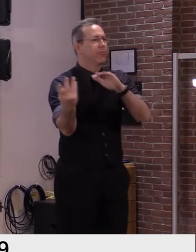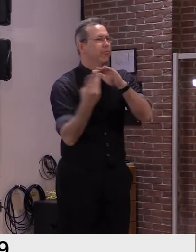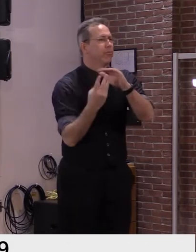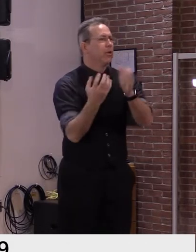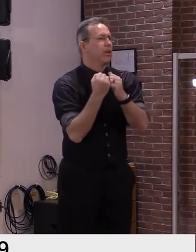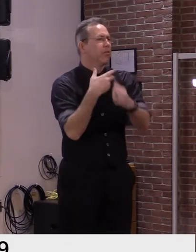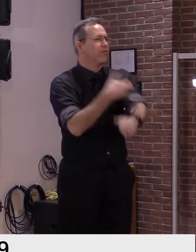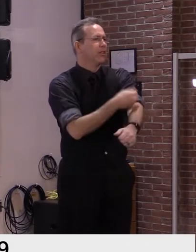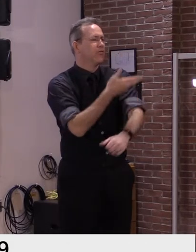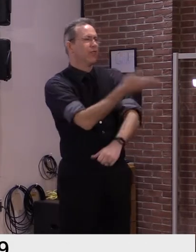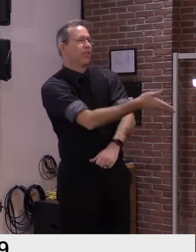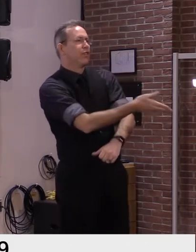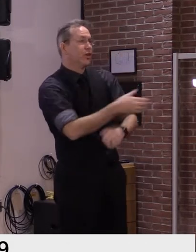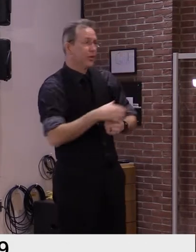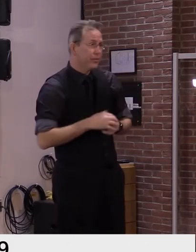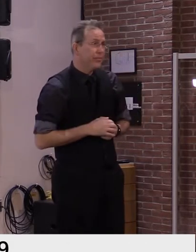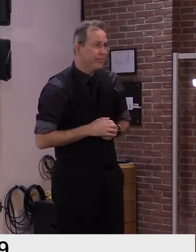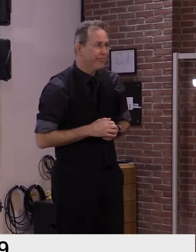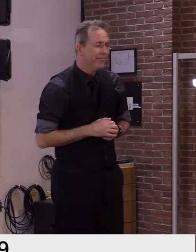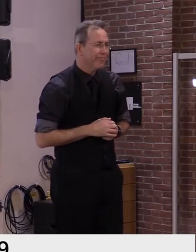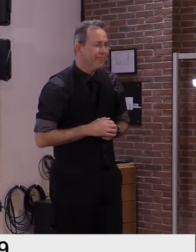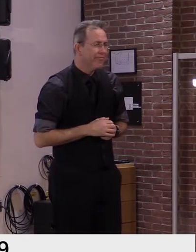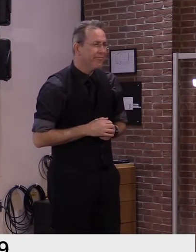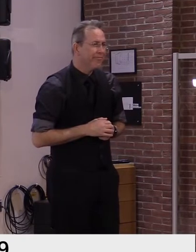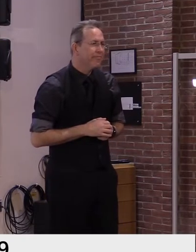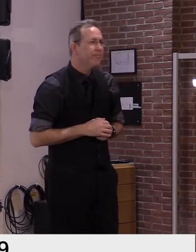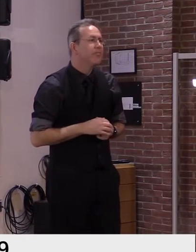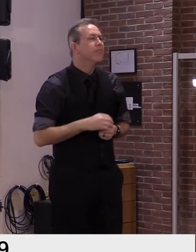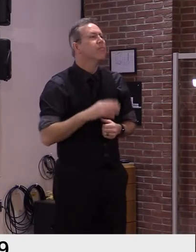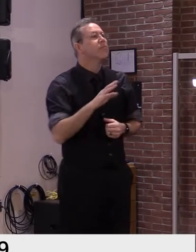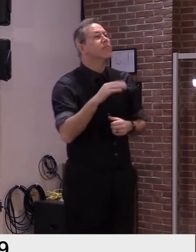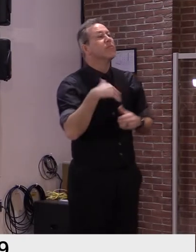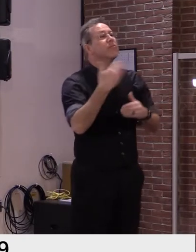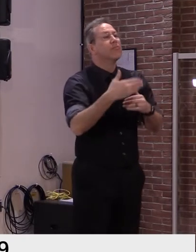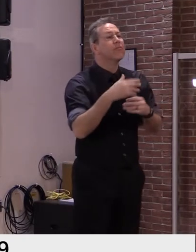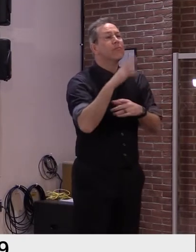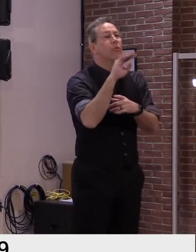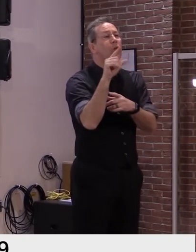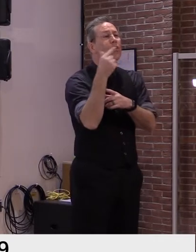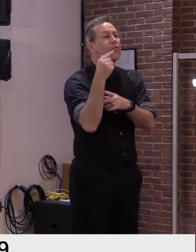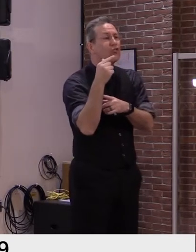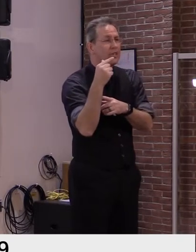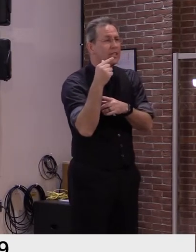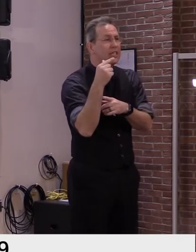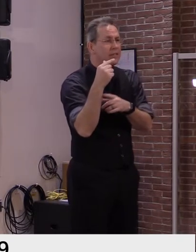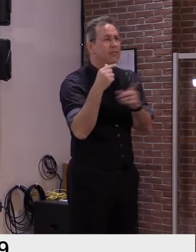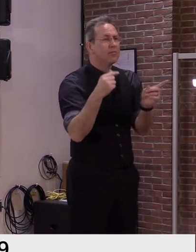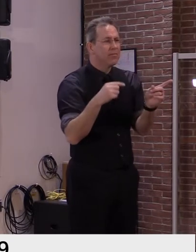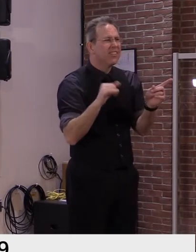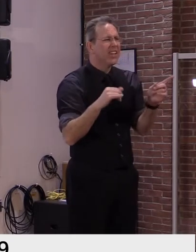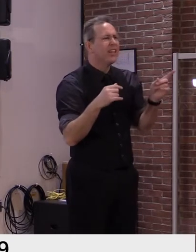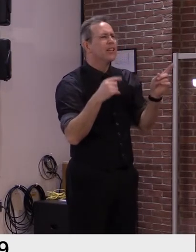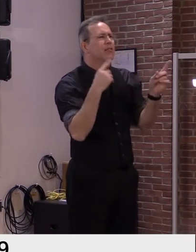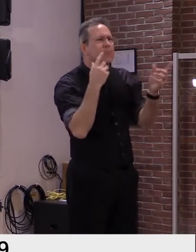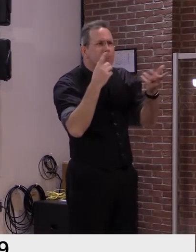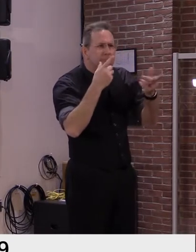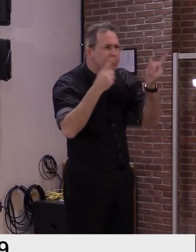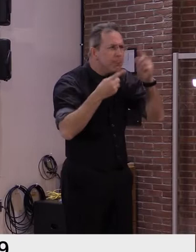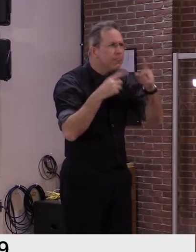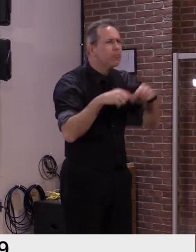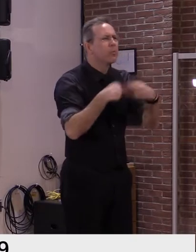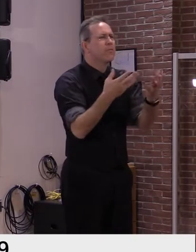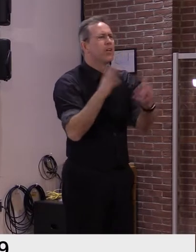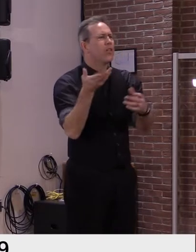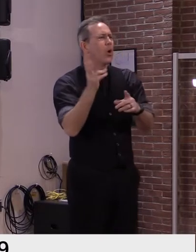event. Finally, Walgreens will continue to offer vaccinations through the federal program, they participate